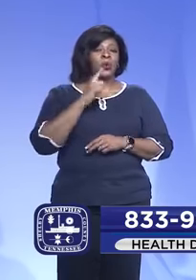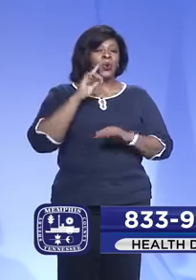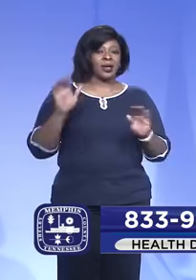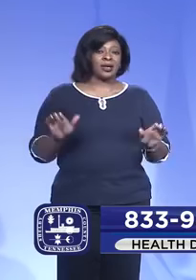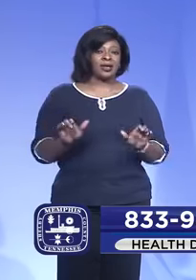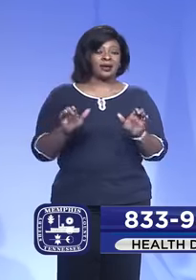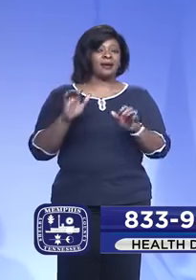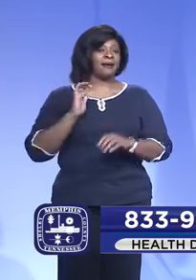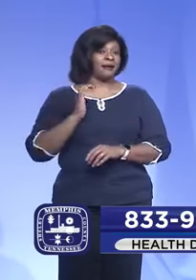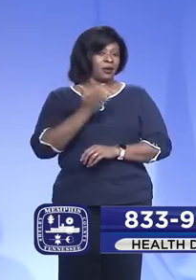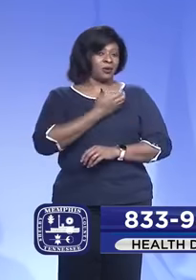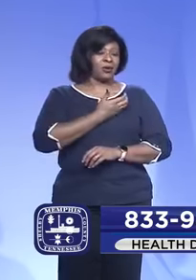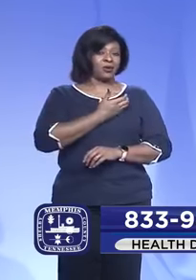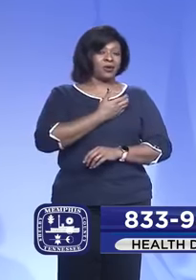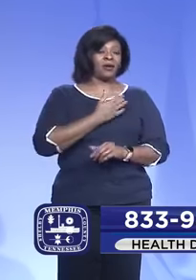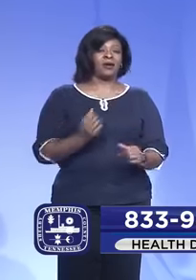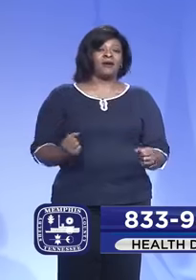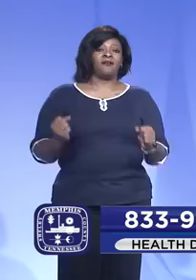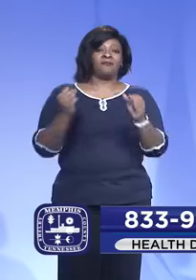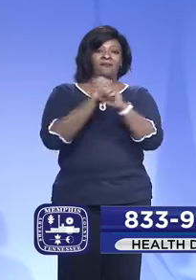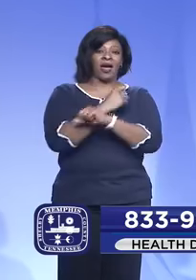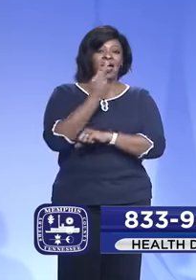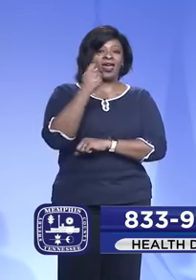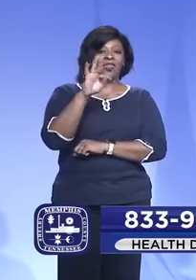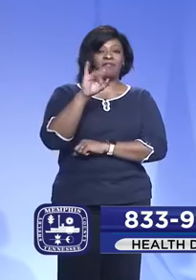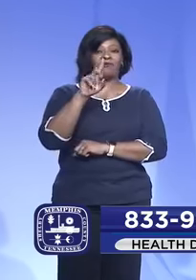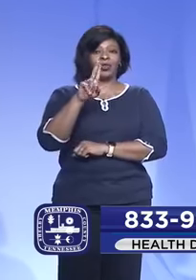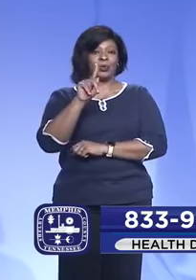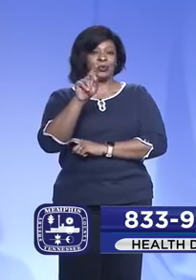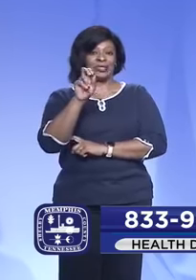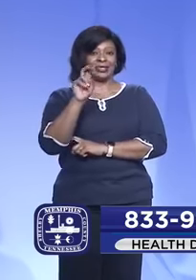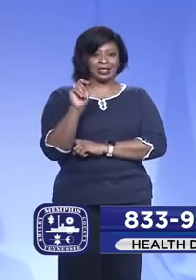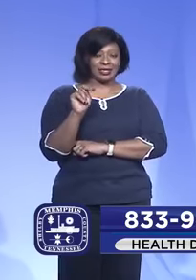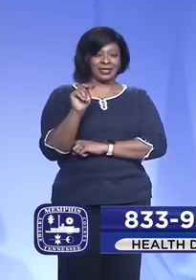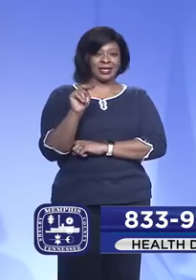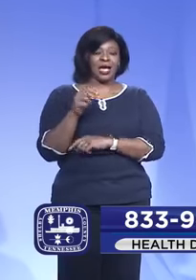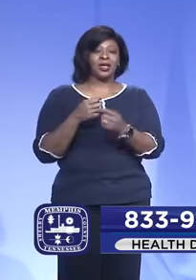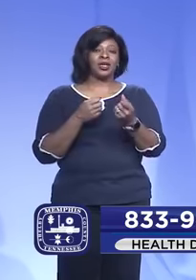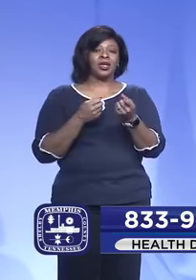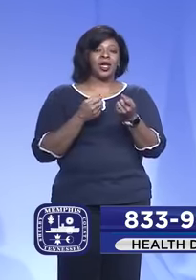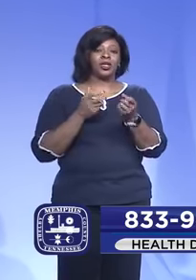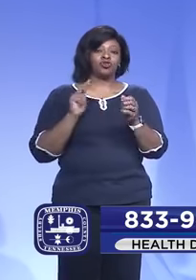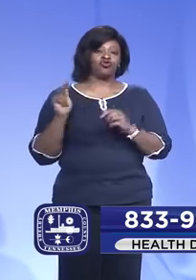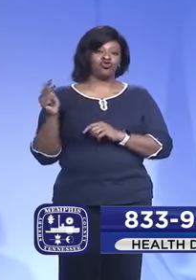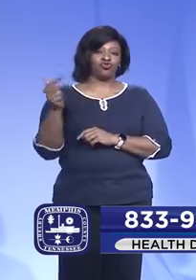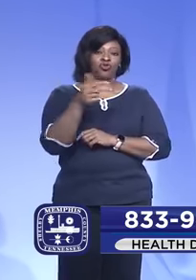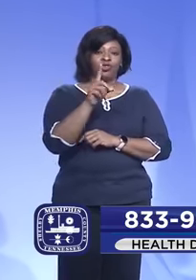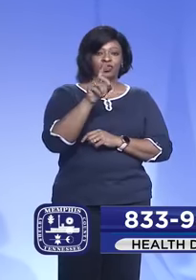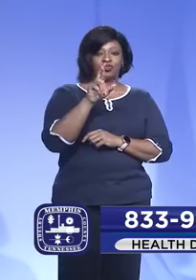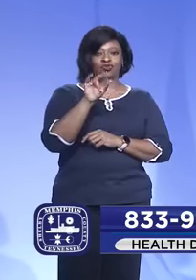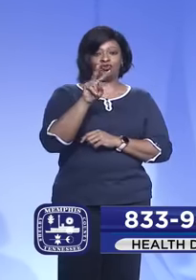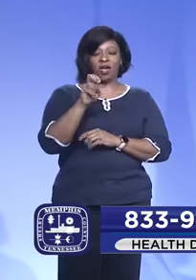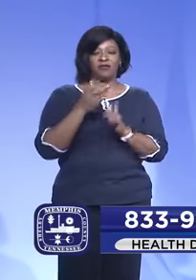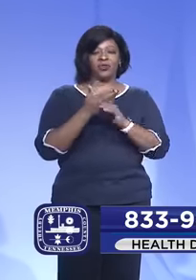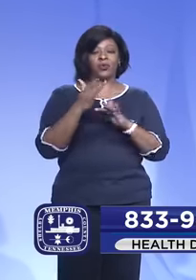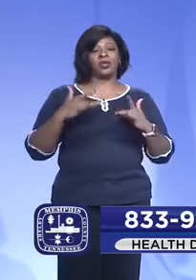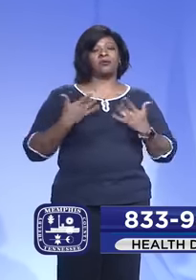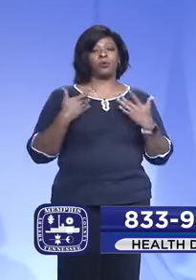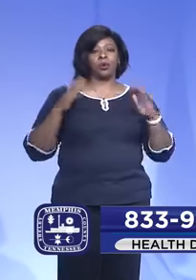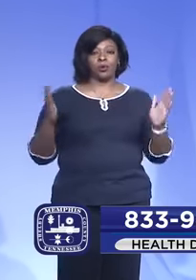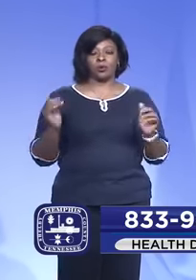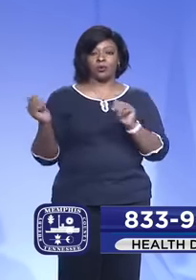conducting our Fight the Flu Tennessee drive-through event. We're encouraging